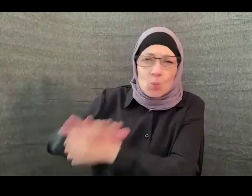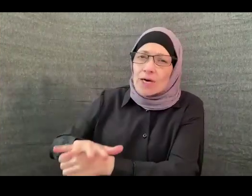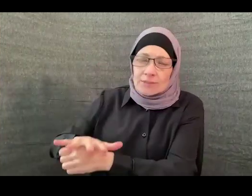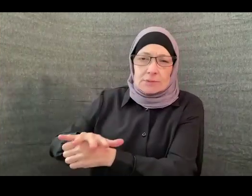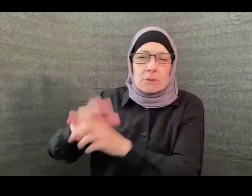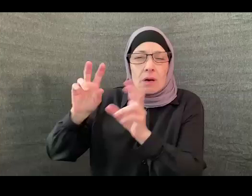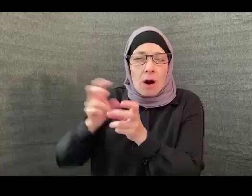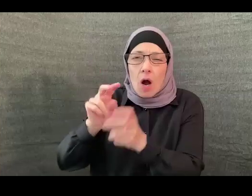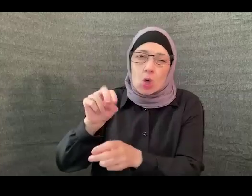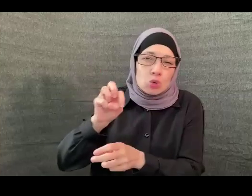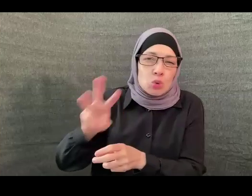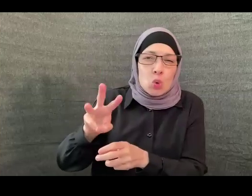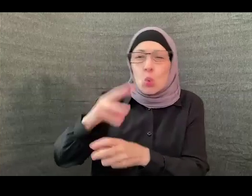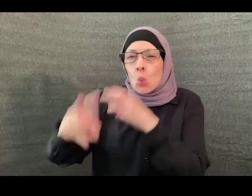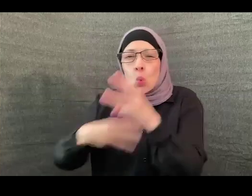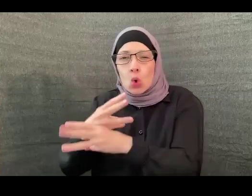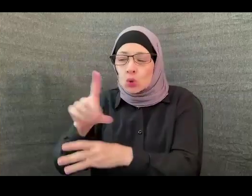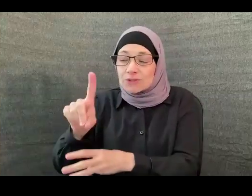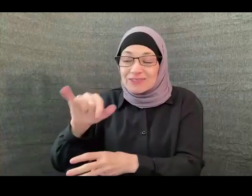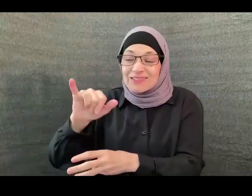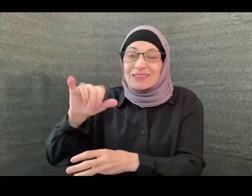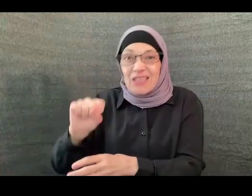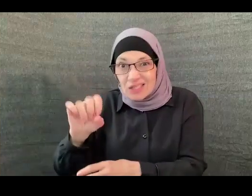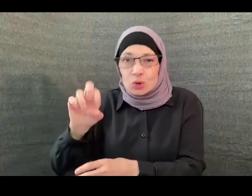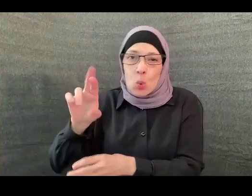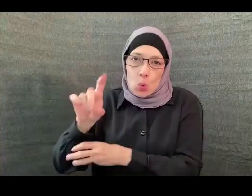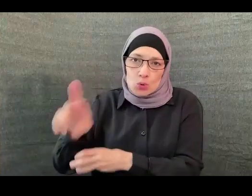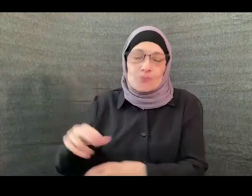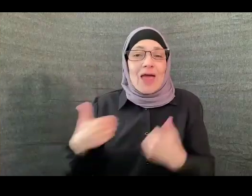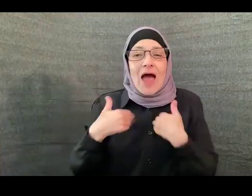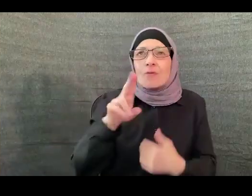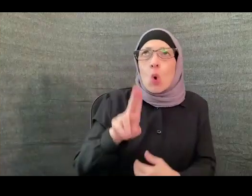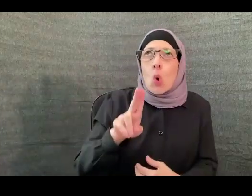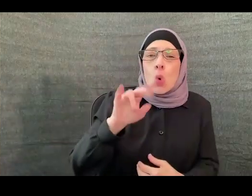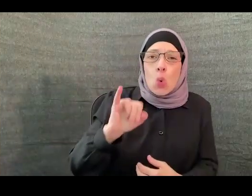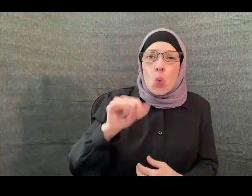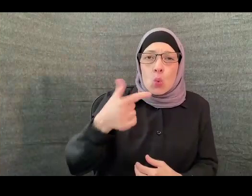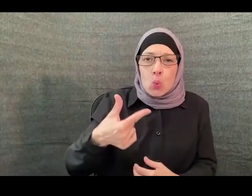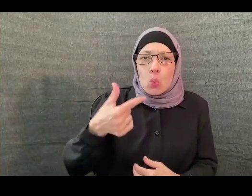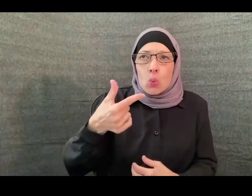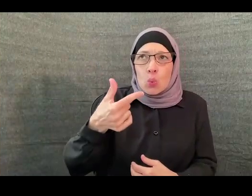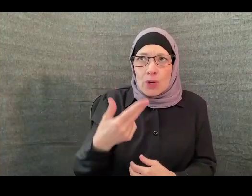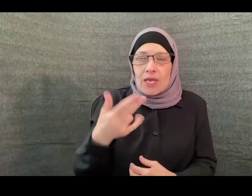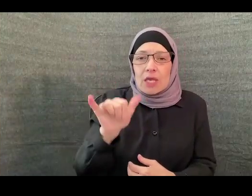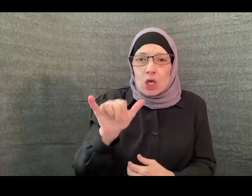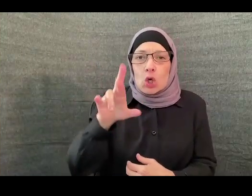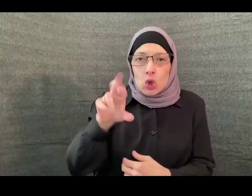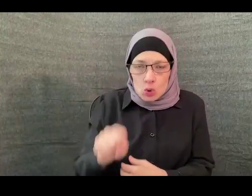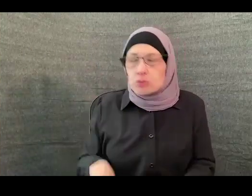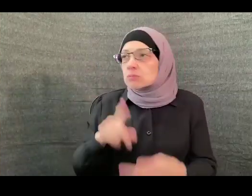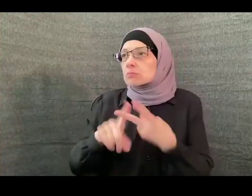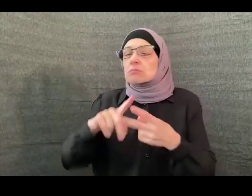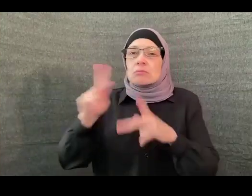the Uyghurs, you get the Uyghurs, you get from Yemen, you get